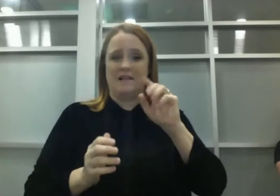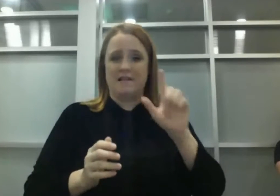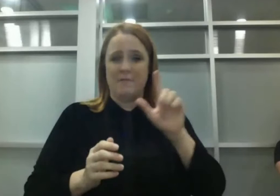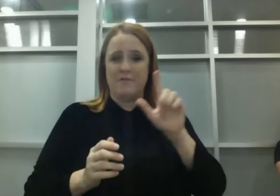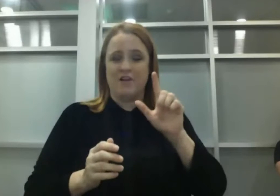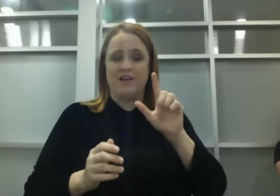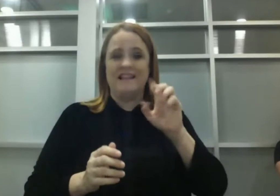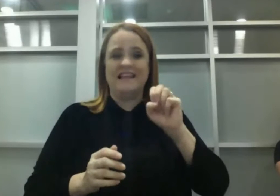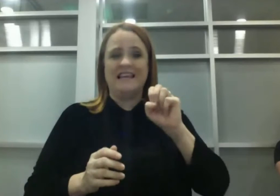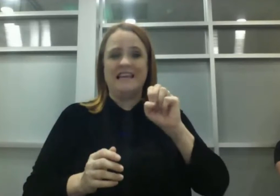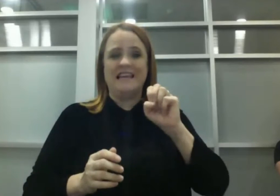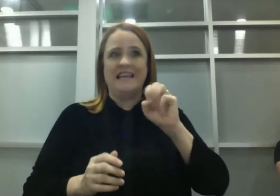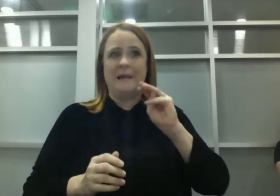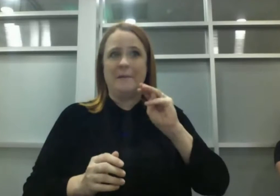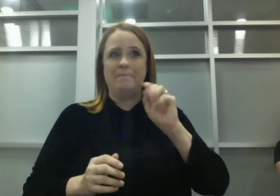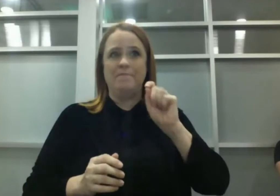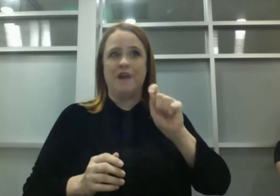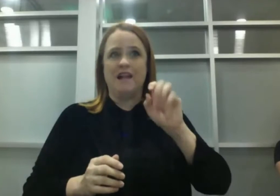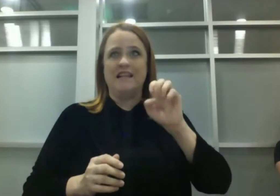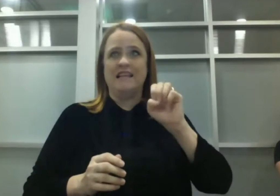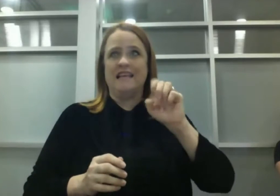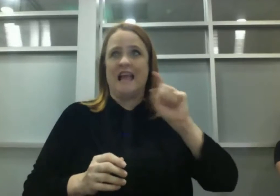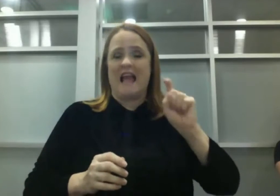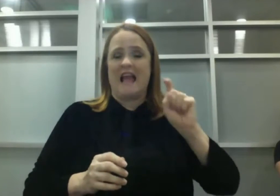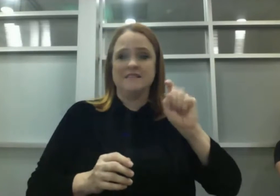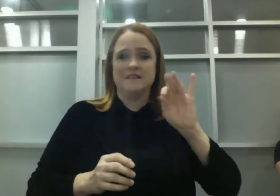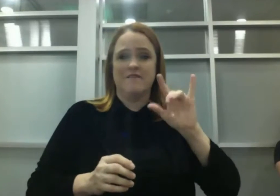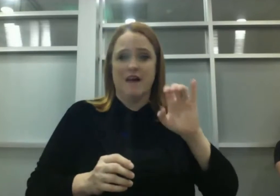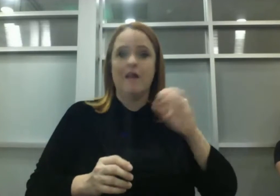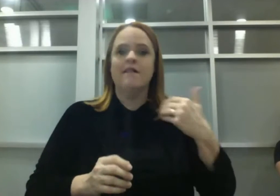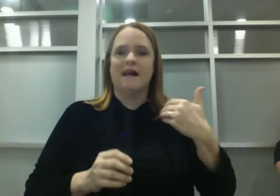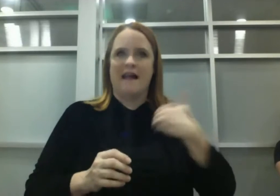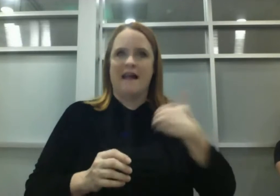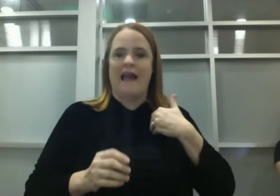enum.ex file actually has enumerable the